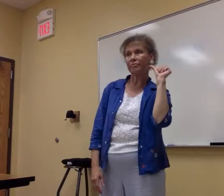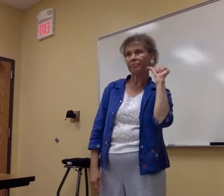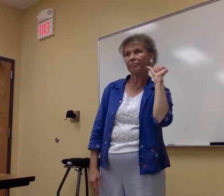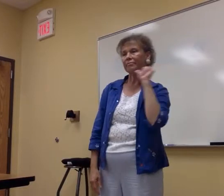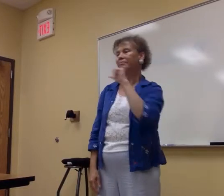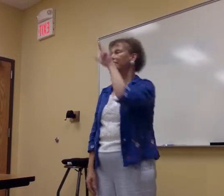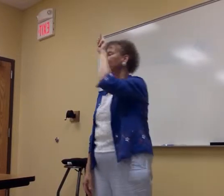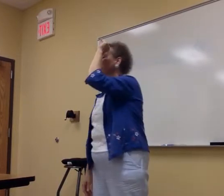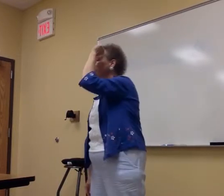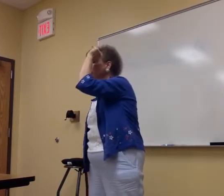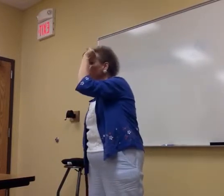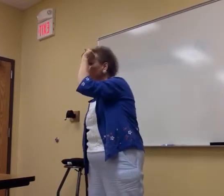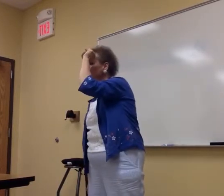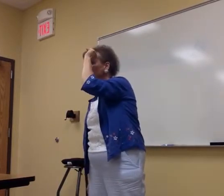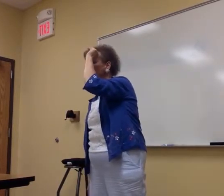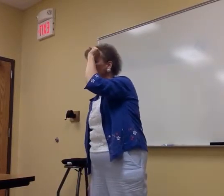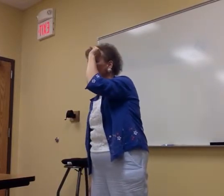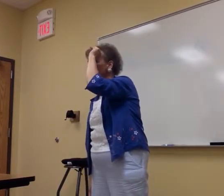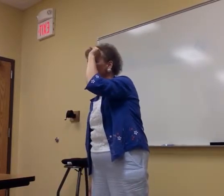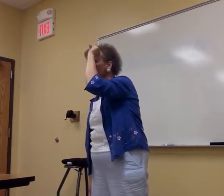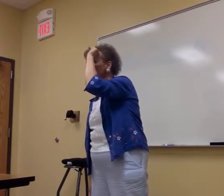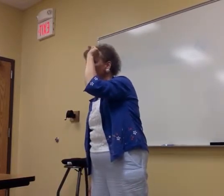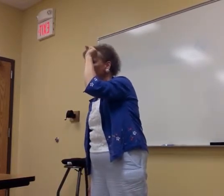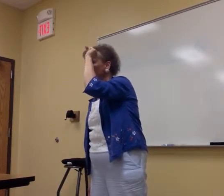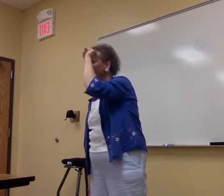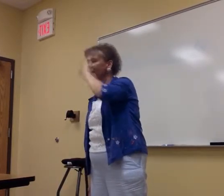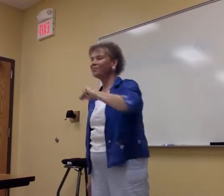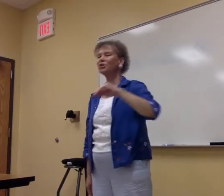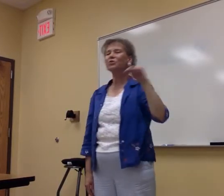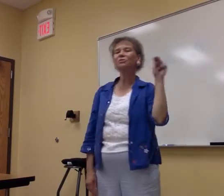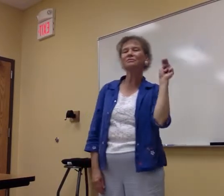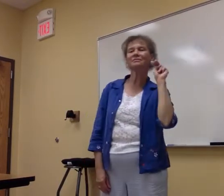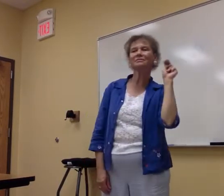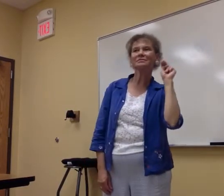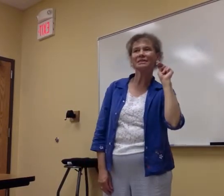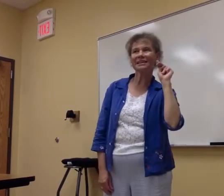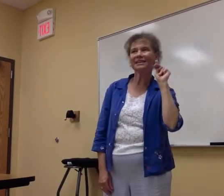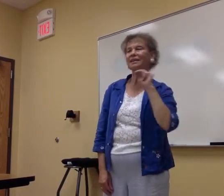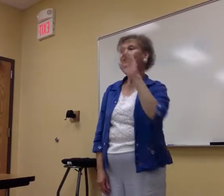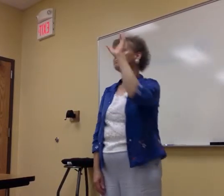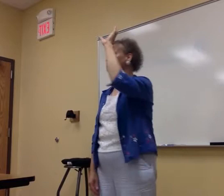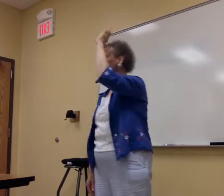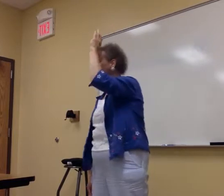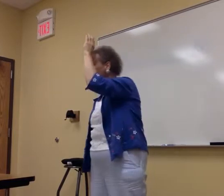cousin, nephew, niece, cousin, cousin,